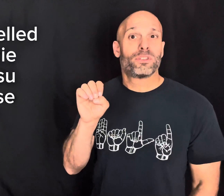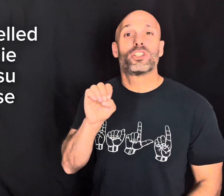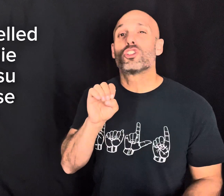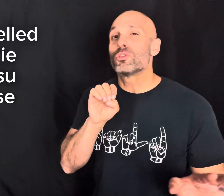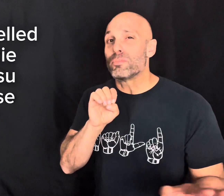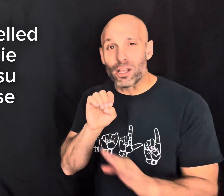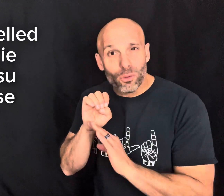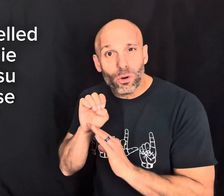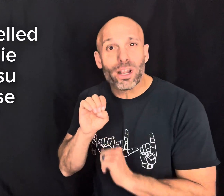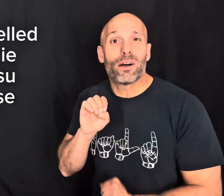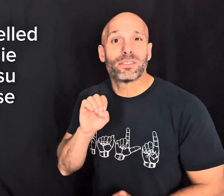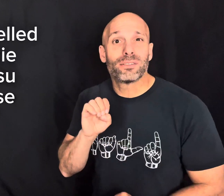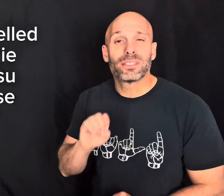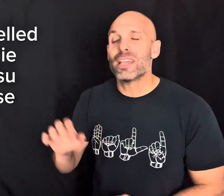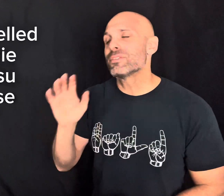just spell the word out. Okay, so